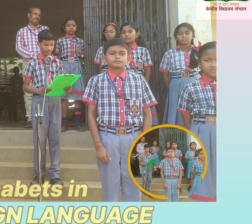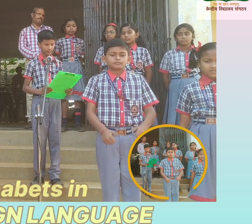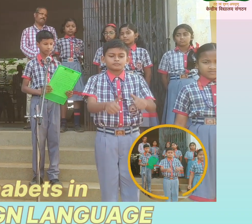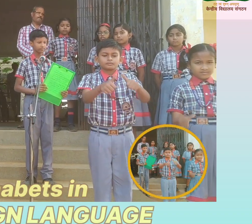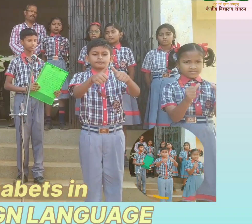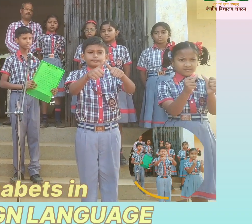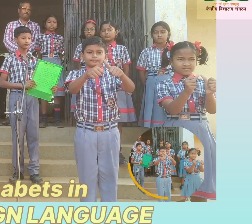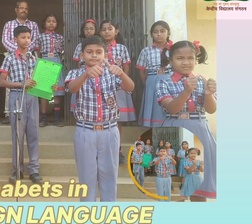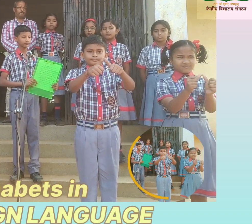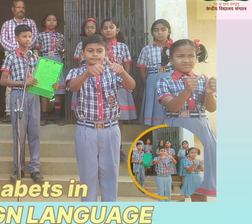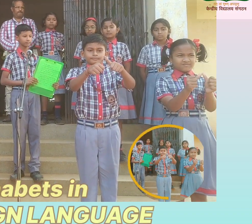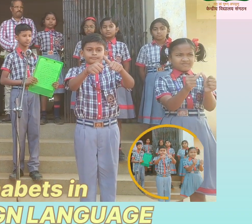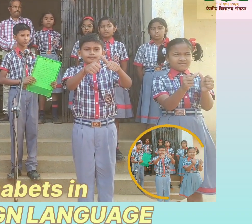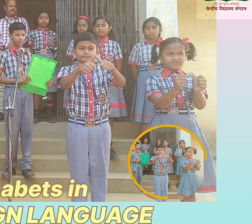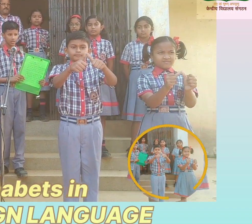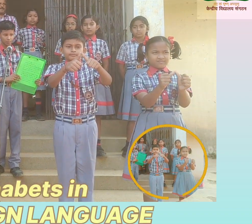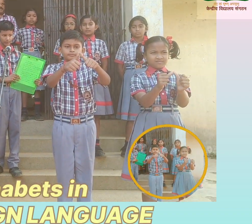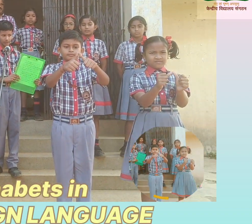A